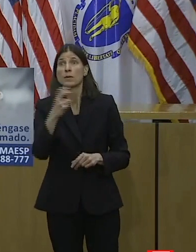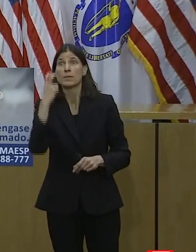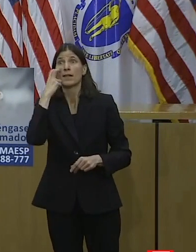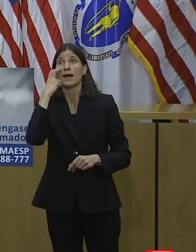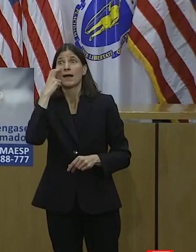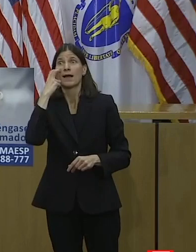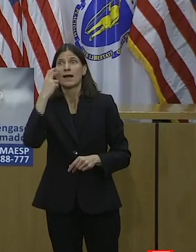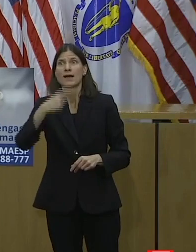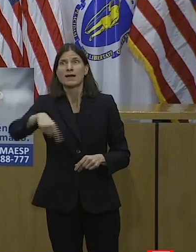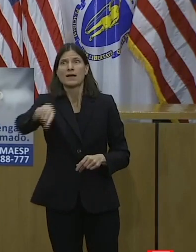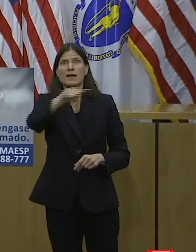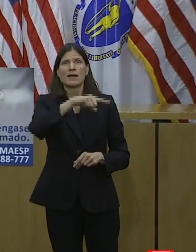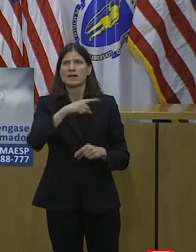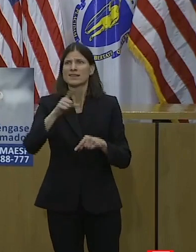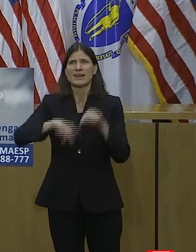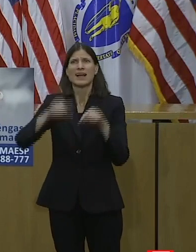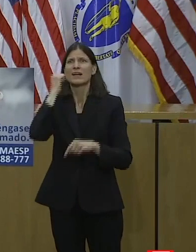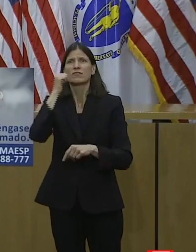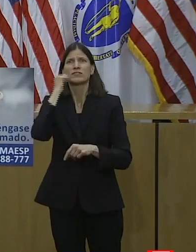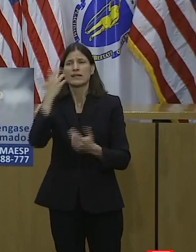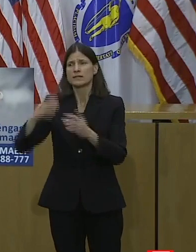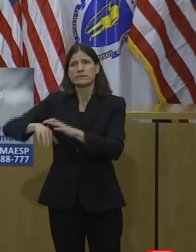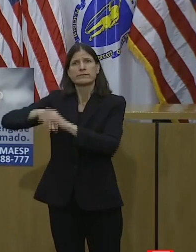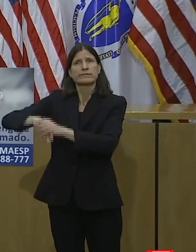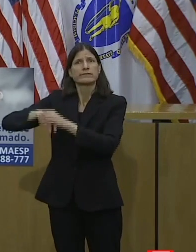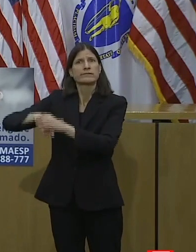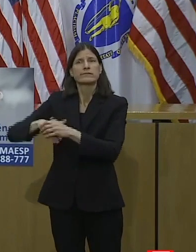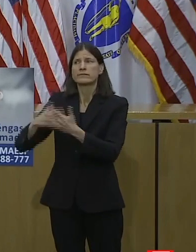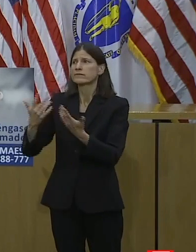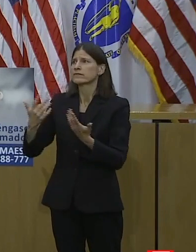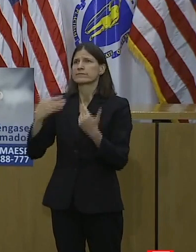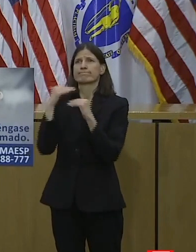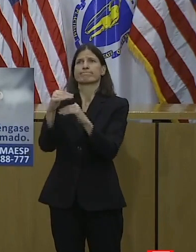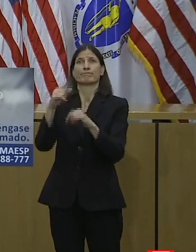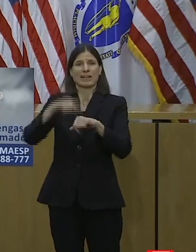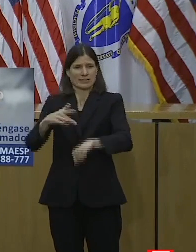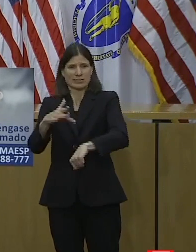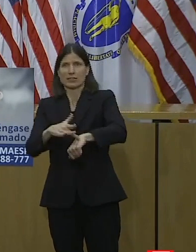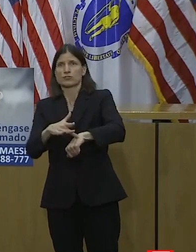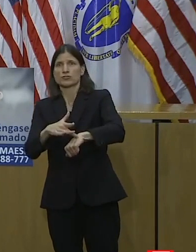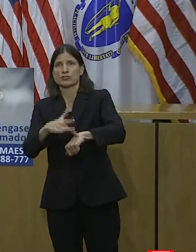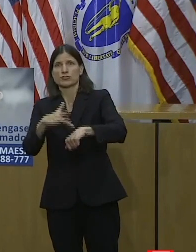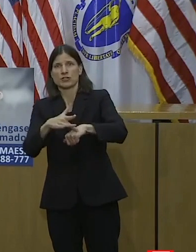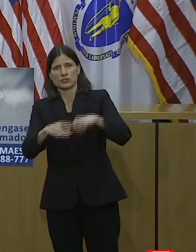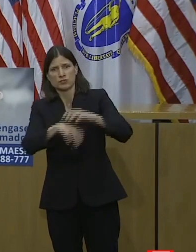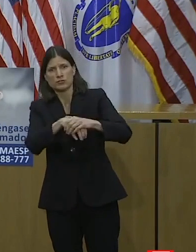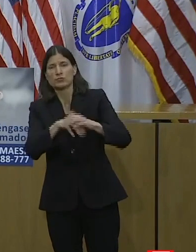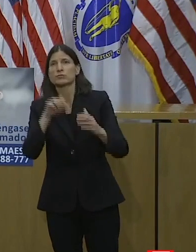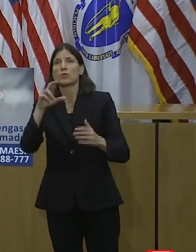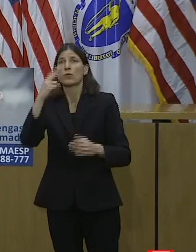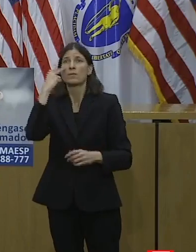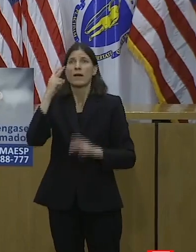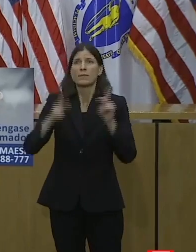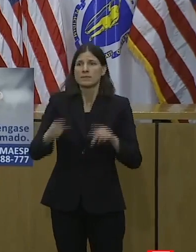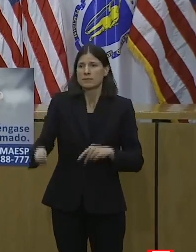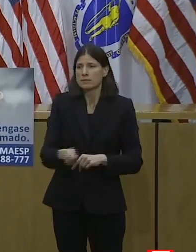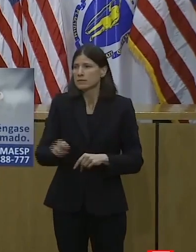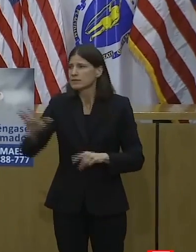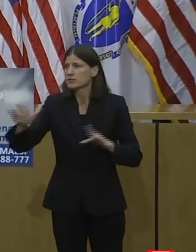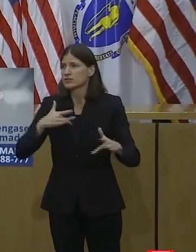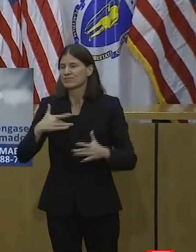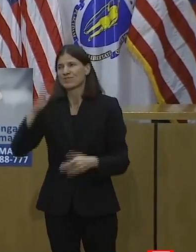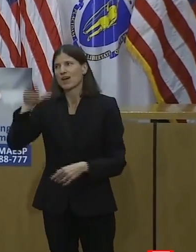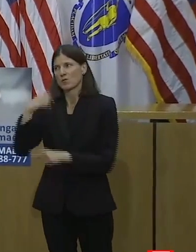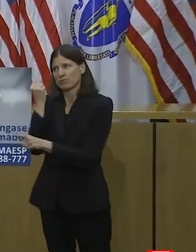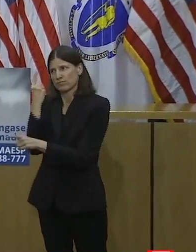online ordering, as you said. So it hasn't happened yet, but I'm actually looking at what some other states have done as a possibility for Massachusetts.